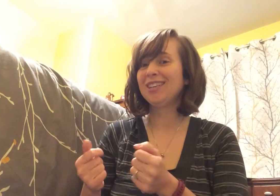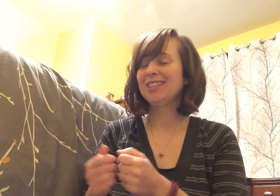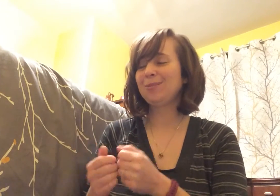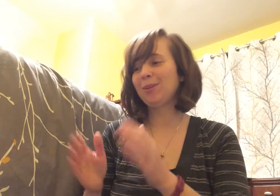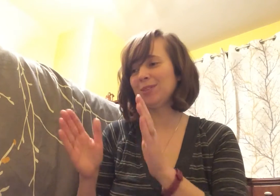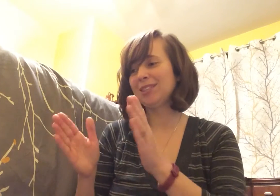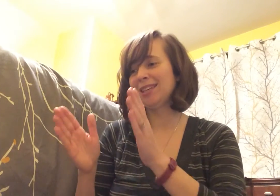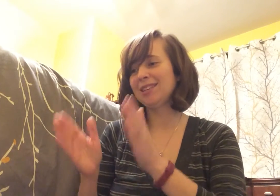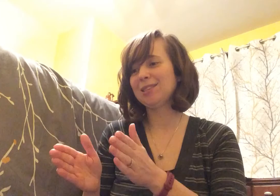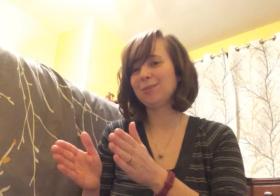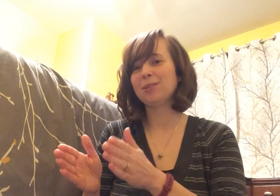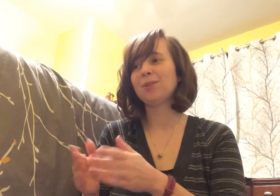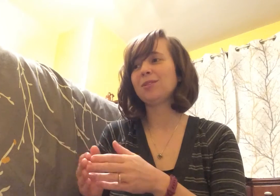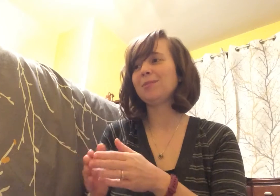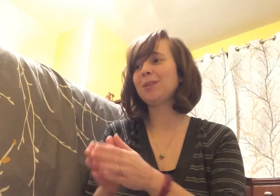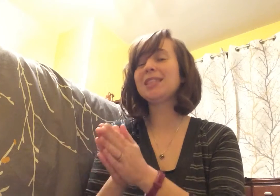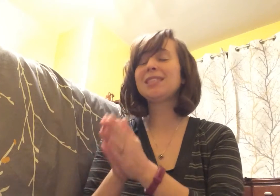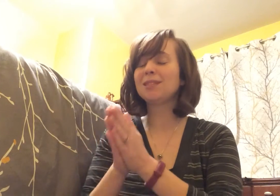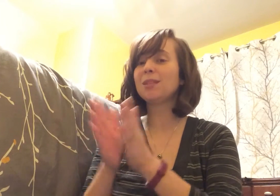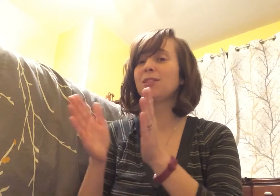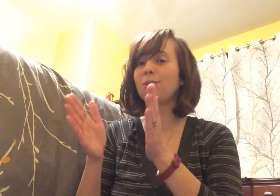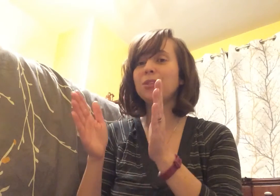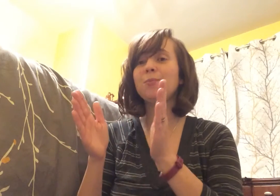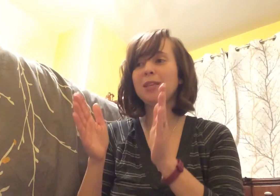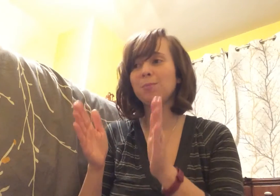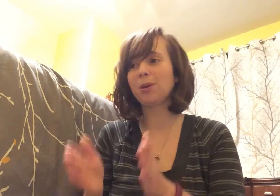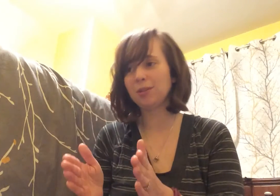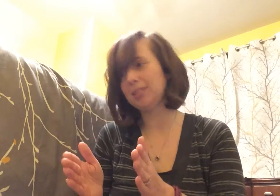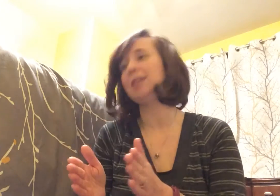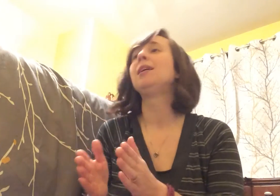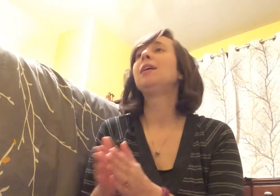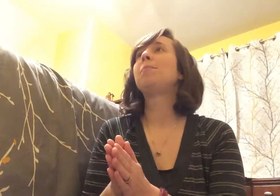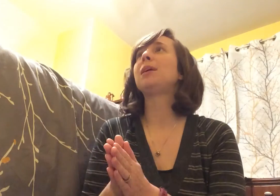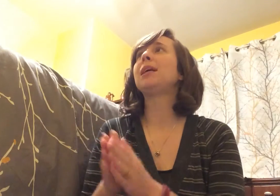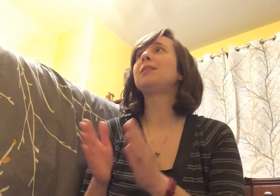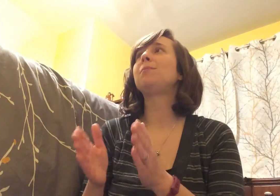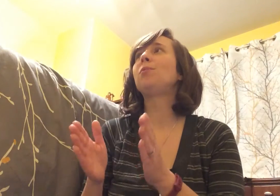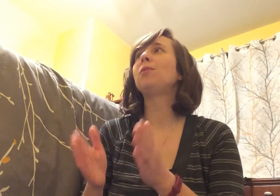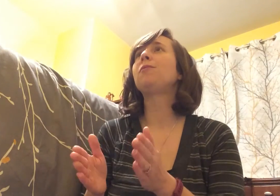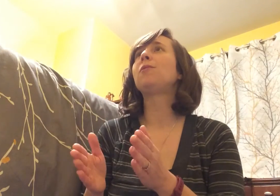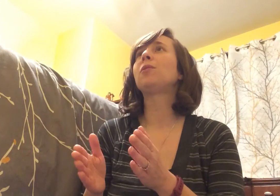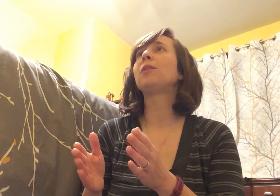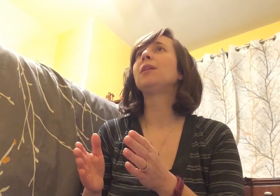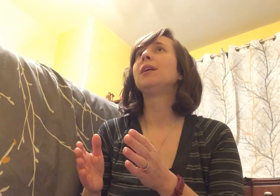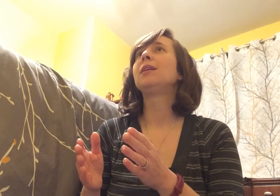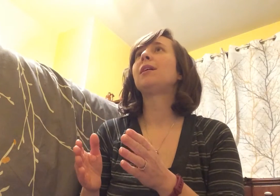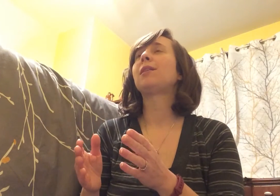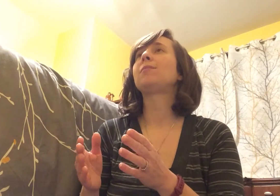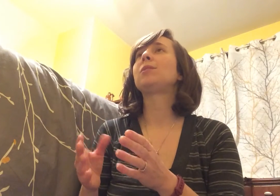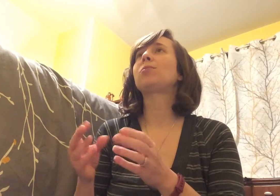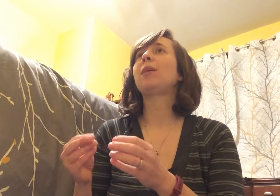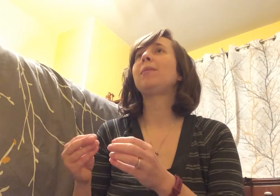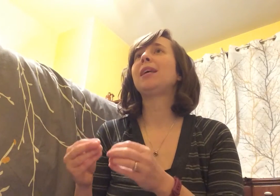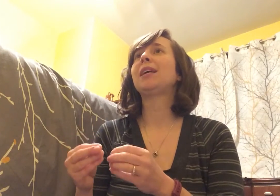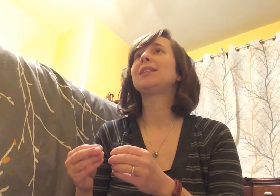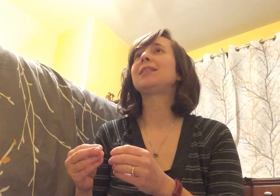to be able to sign it this way as well. So, but this also means person, but it's more for describing like